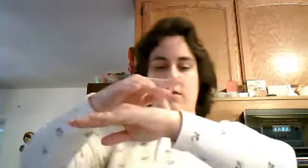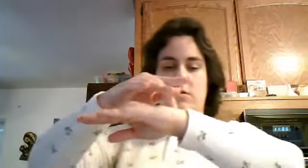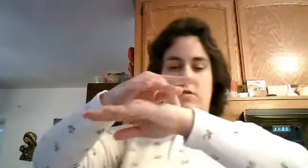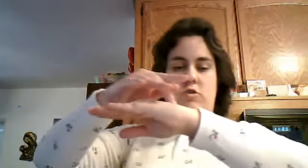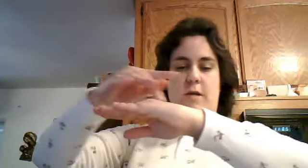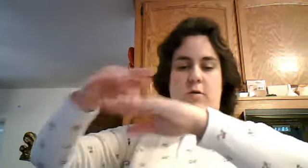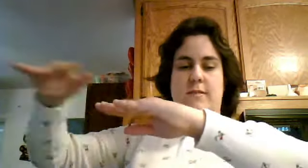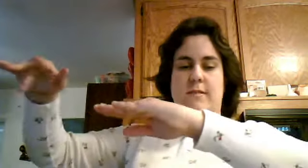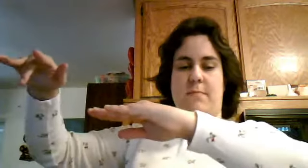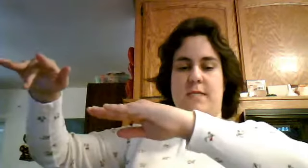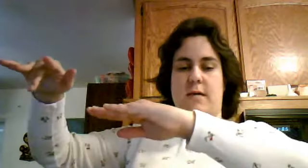Straight across, empty.